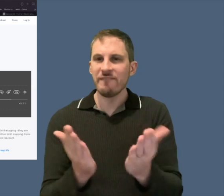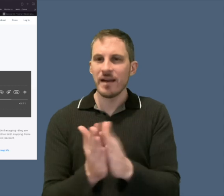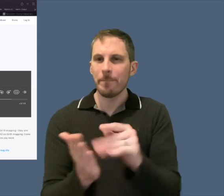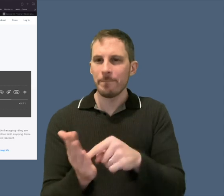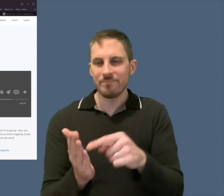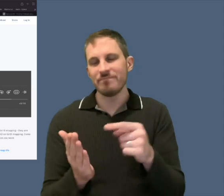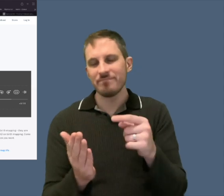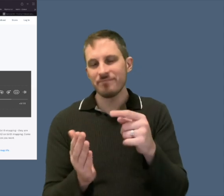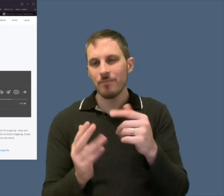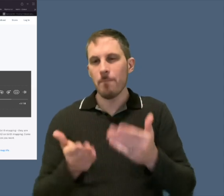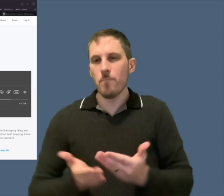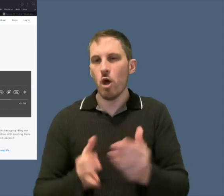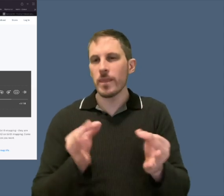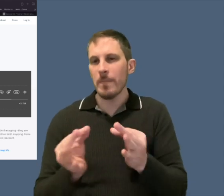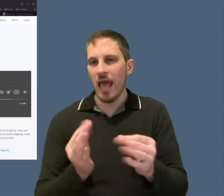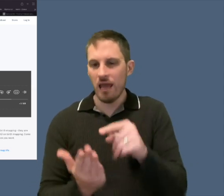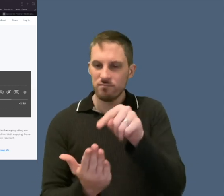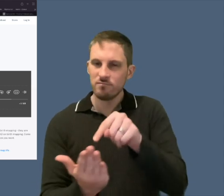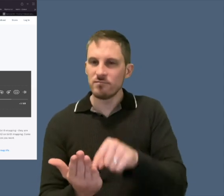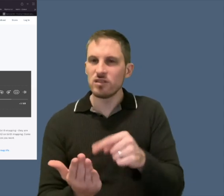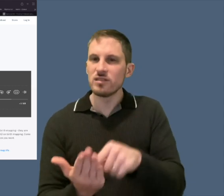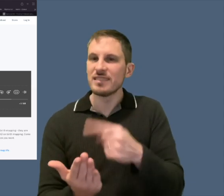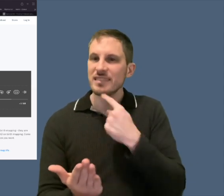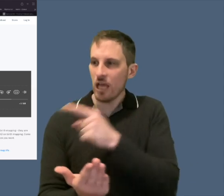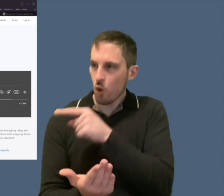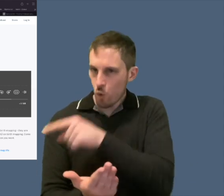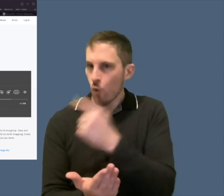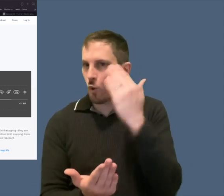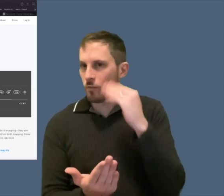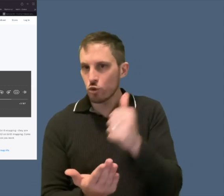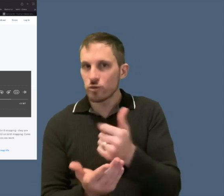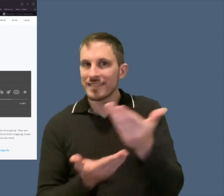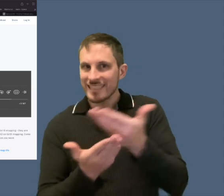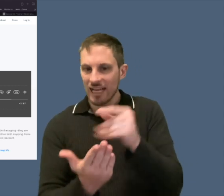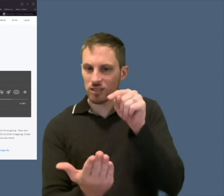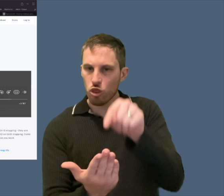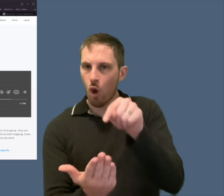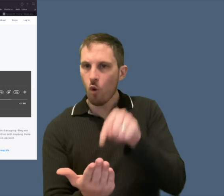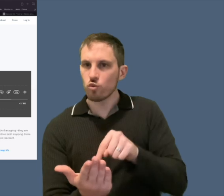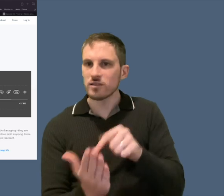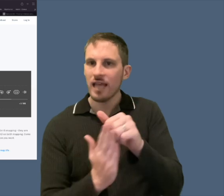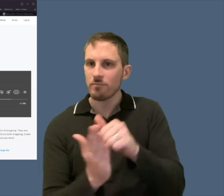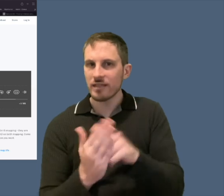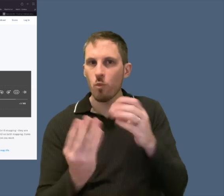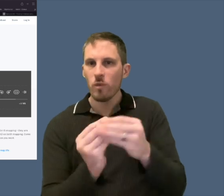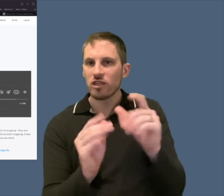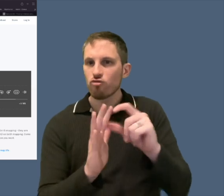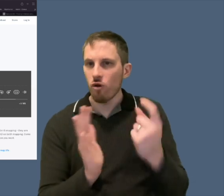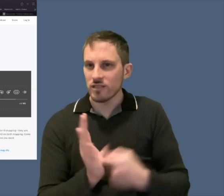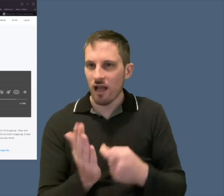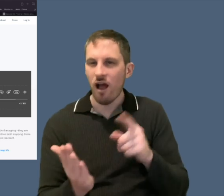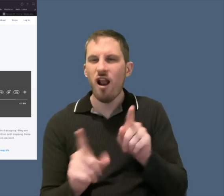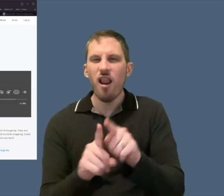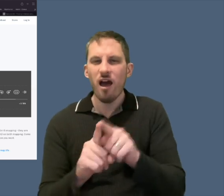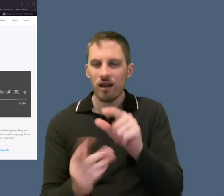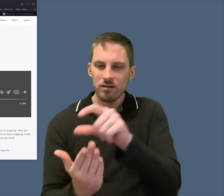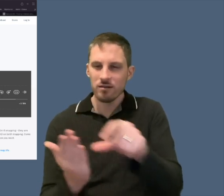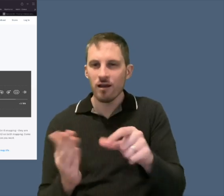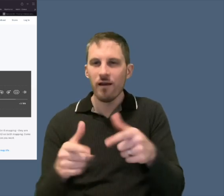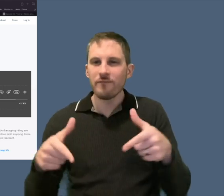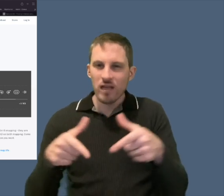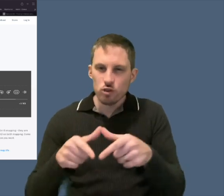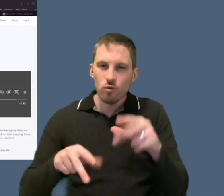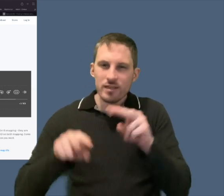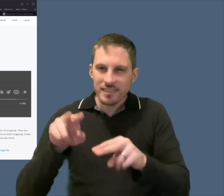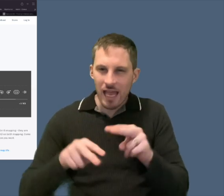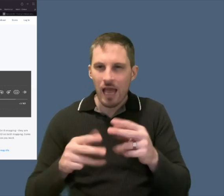which suggested that women should discuss these aspects with their doctor. And it might have been things like that, vaginal exams,